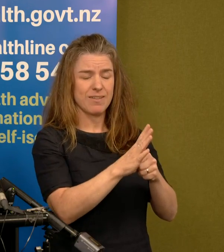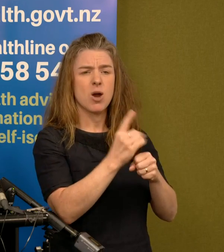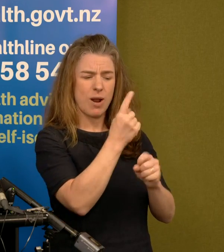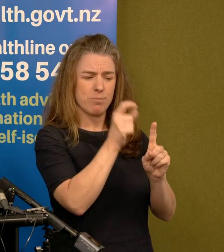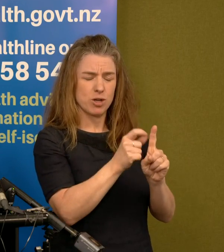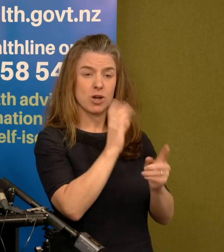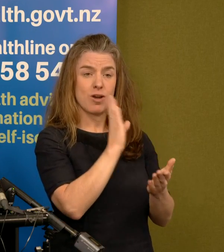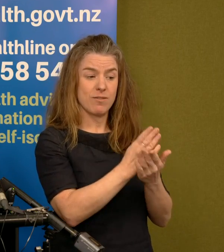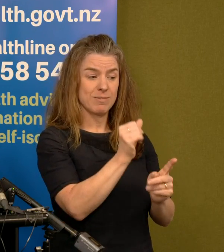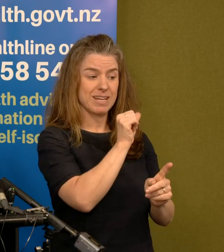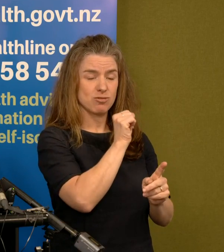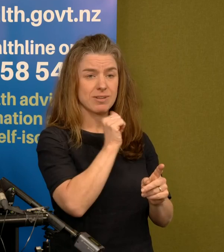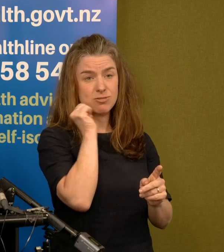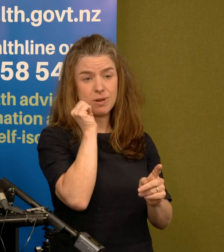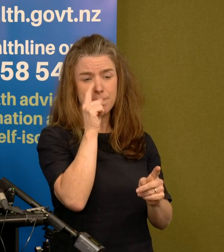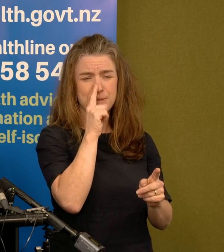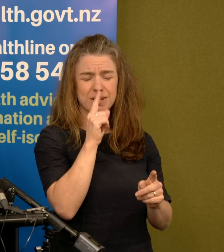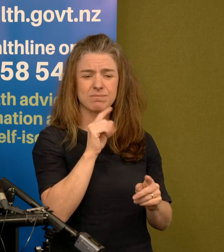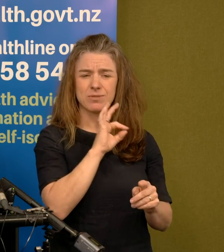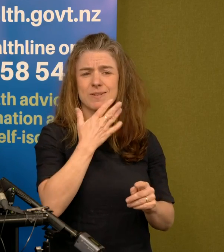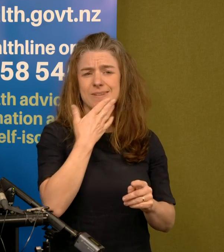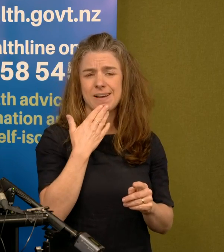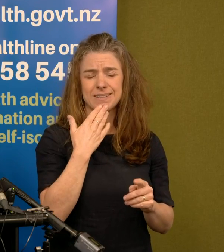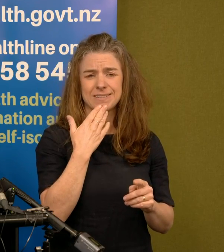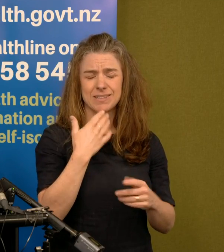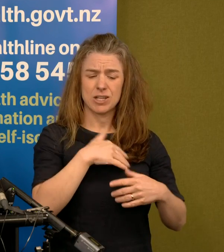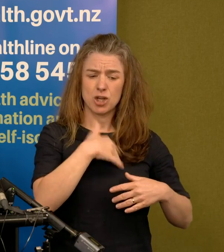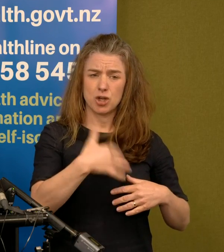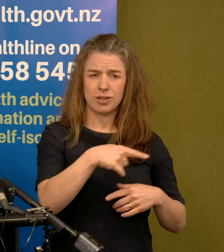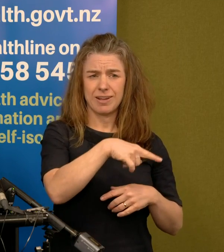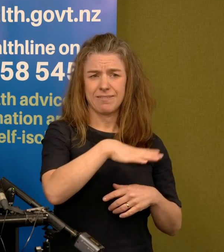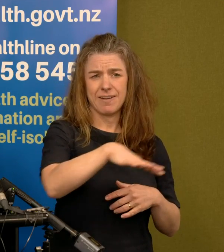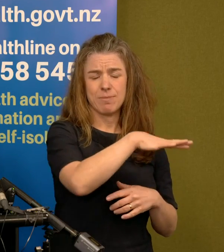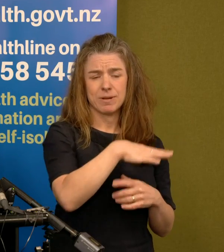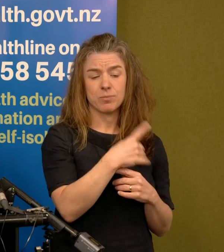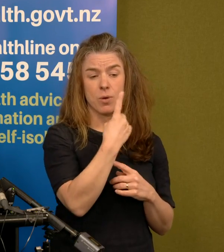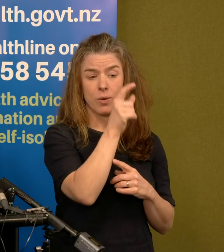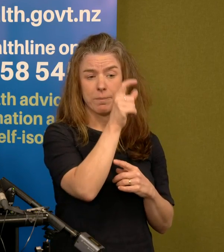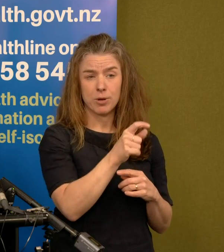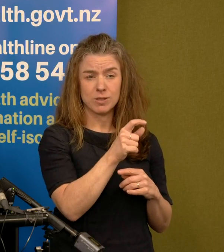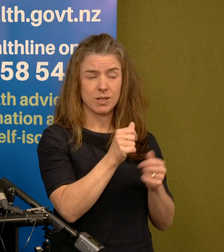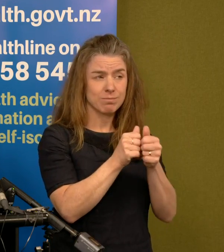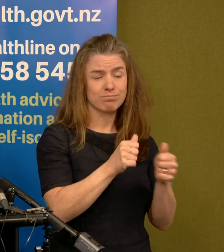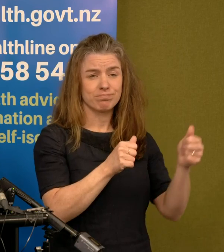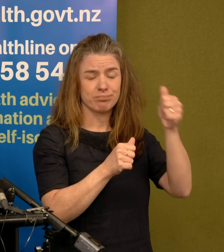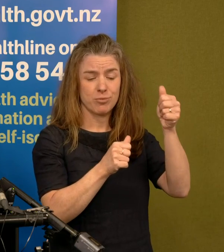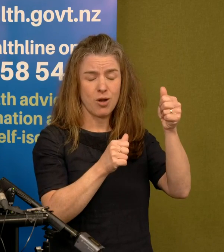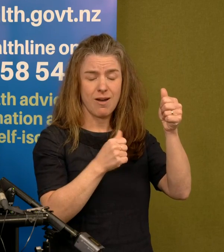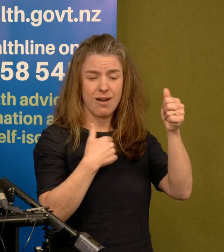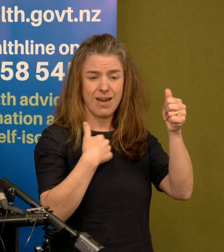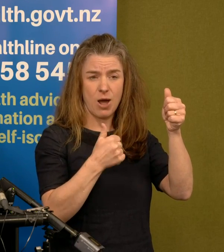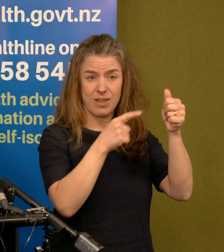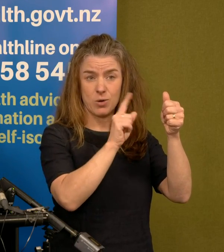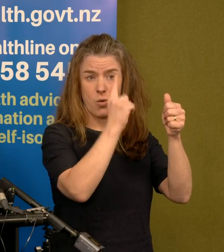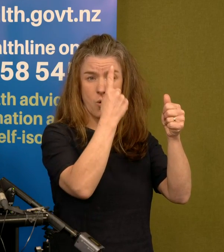having a positive case. I just want to reinforce the comments from Dr. William Ranger from Auckland Regional Public Health and acknowledge, as